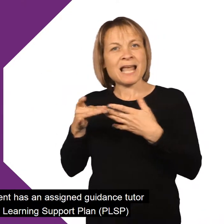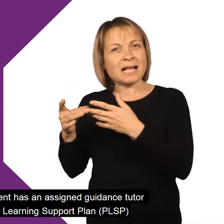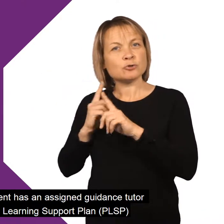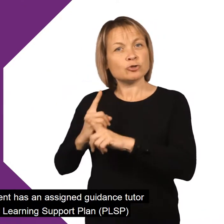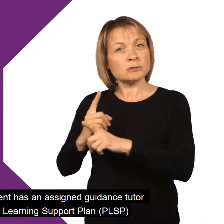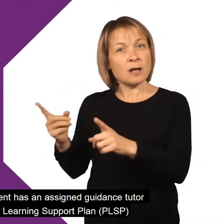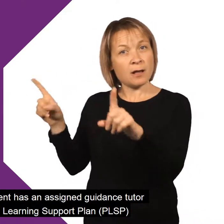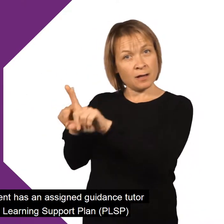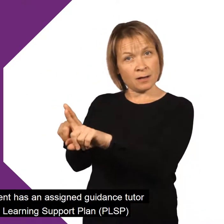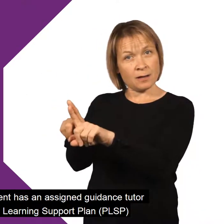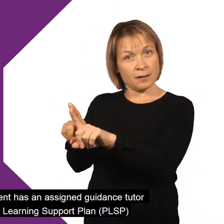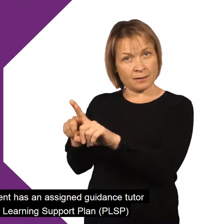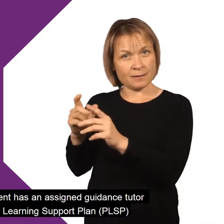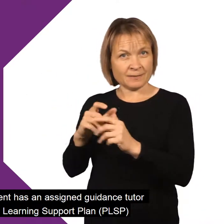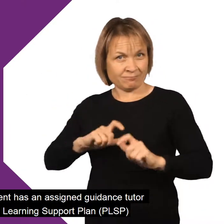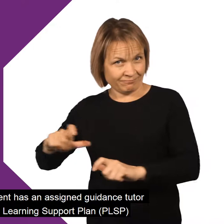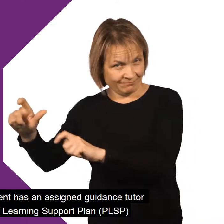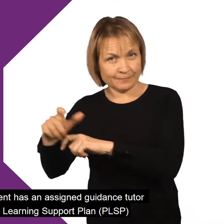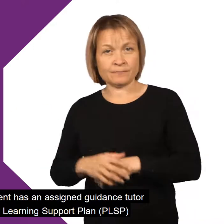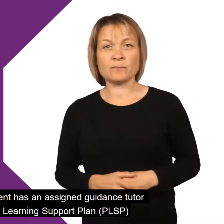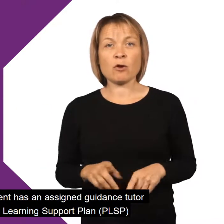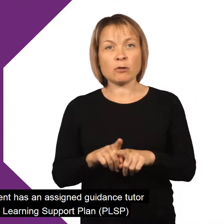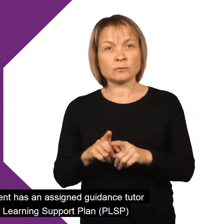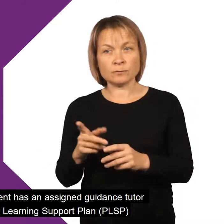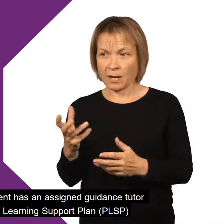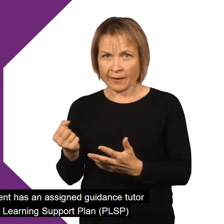tutor and a thorough personal learning support plan